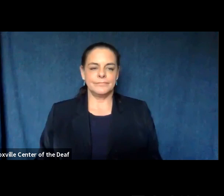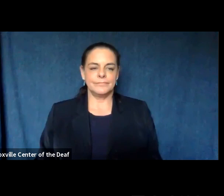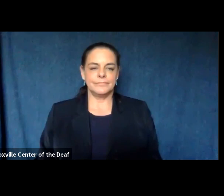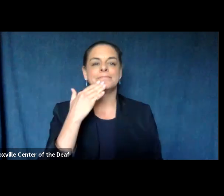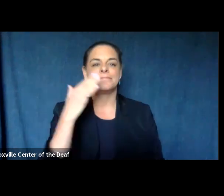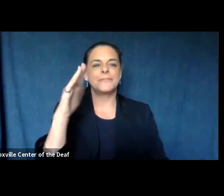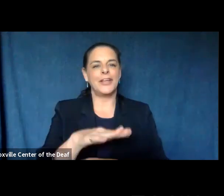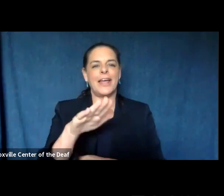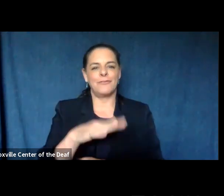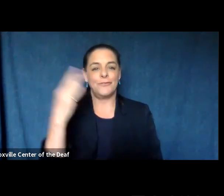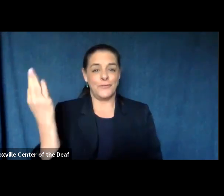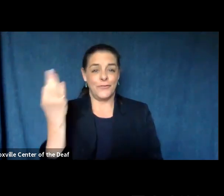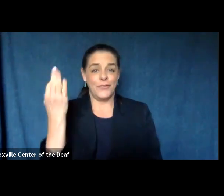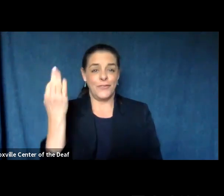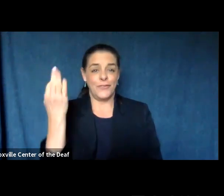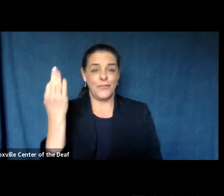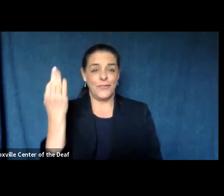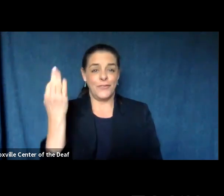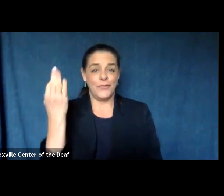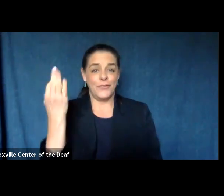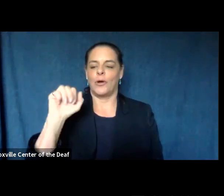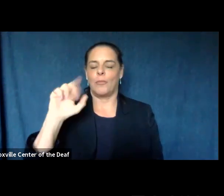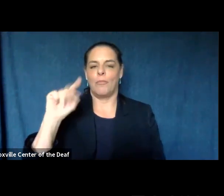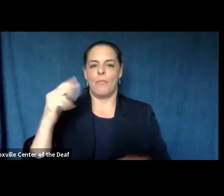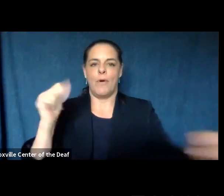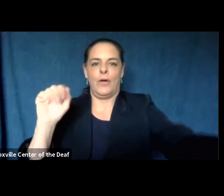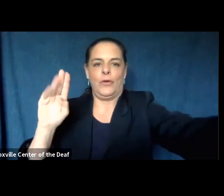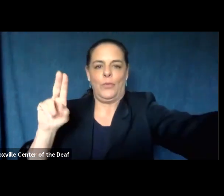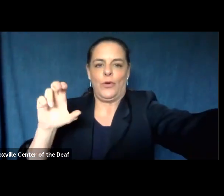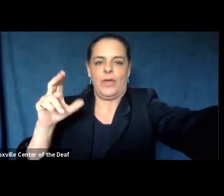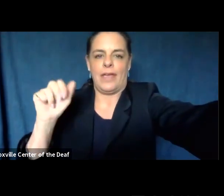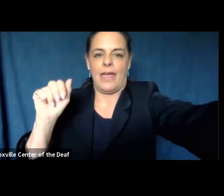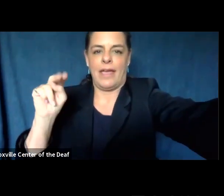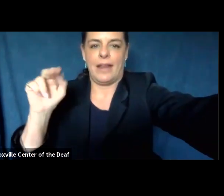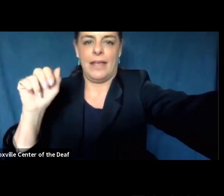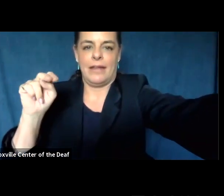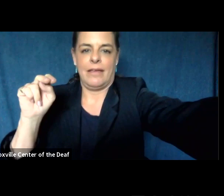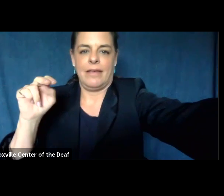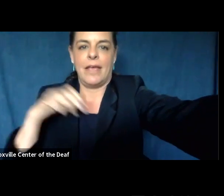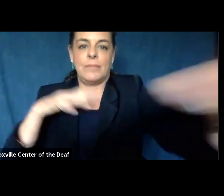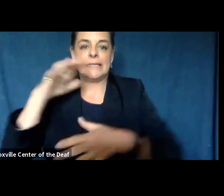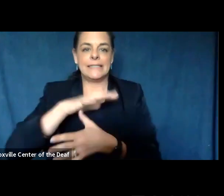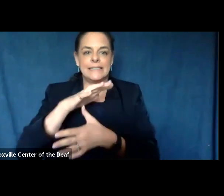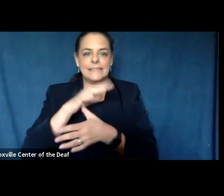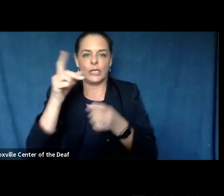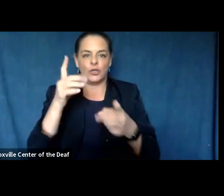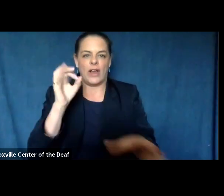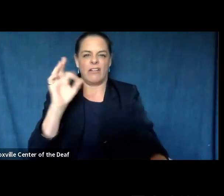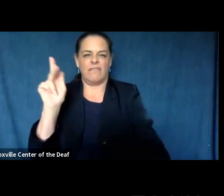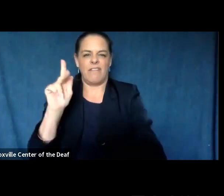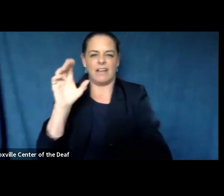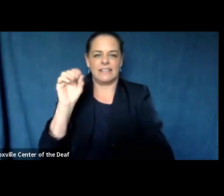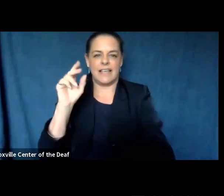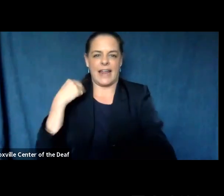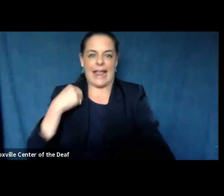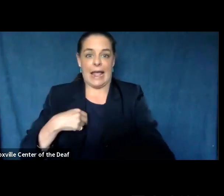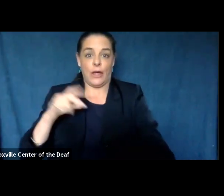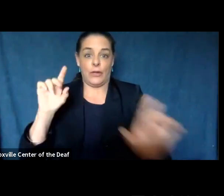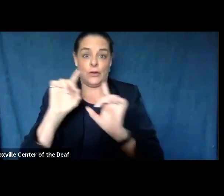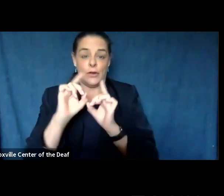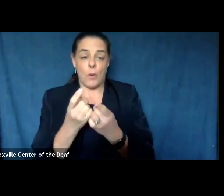Good Friday afternoon. I'm Dr. Martha Buchanan, Public Health Officer and Senior Director of the Knox County Health Department. I